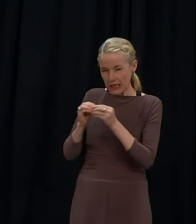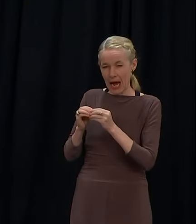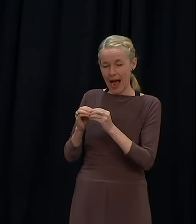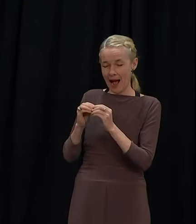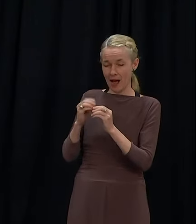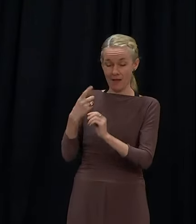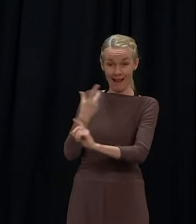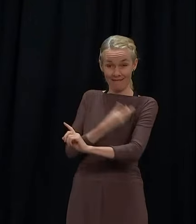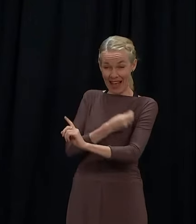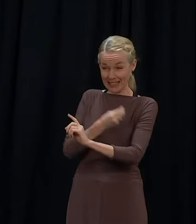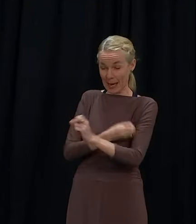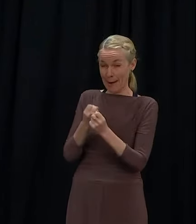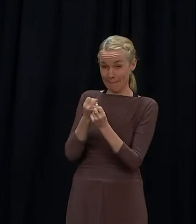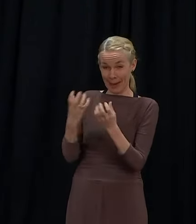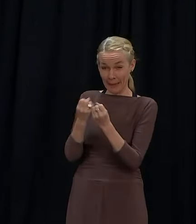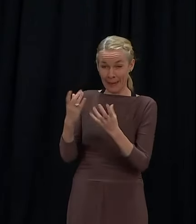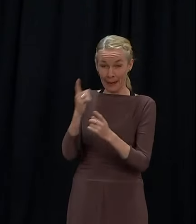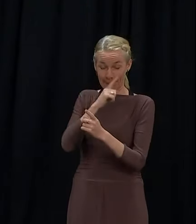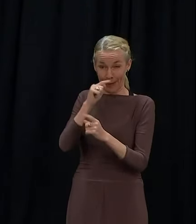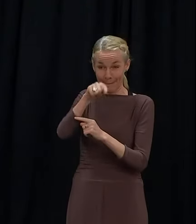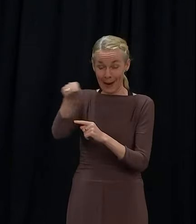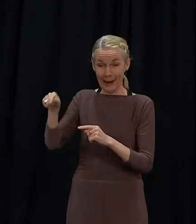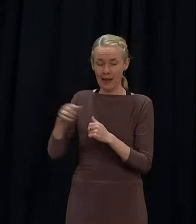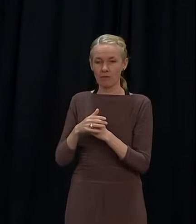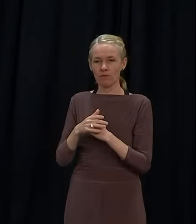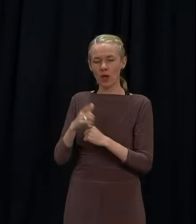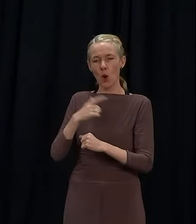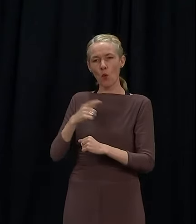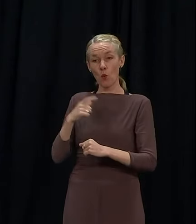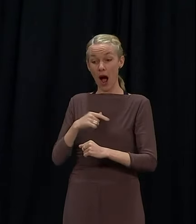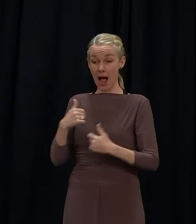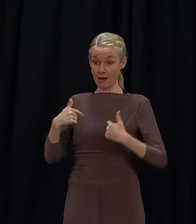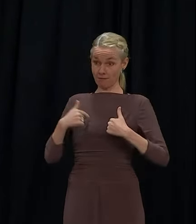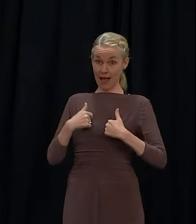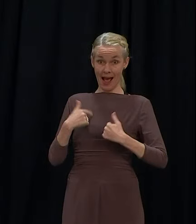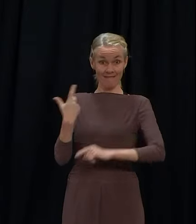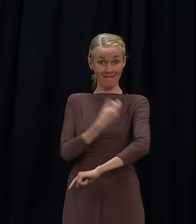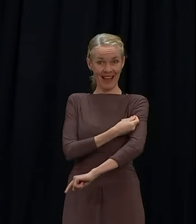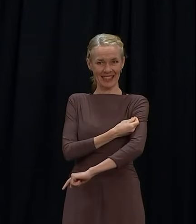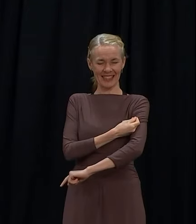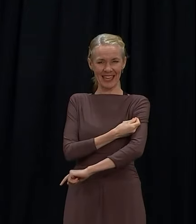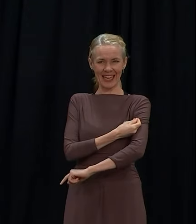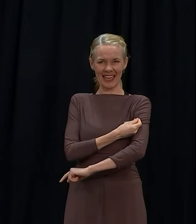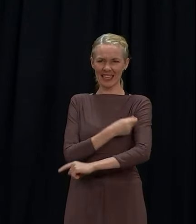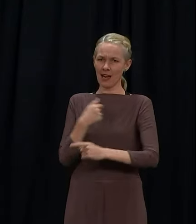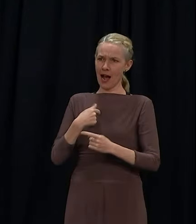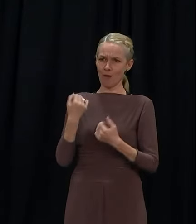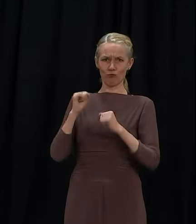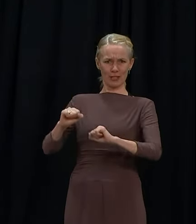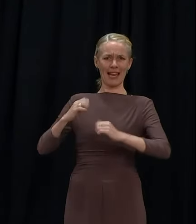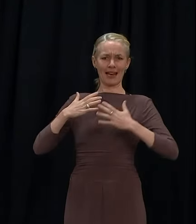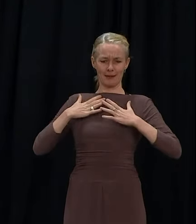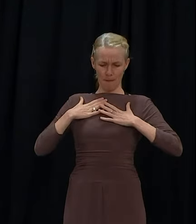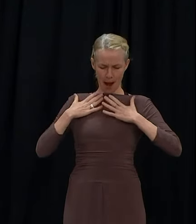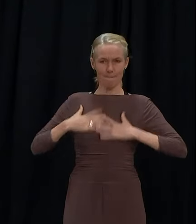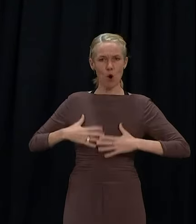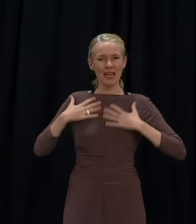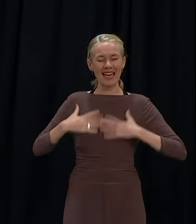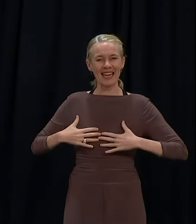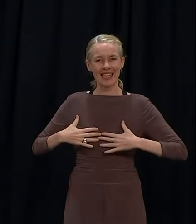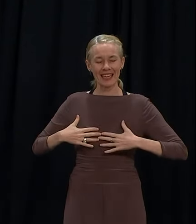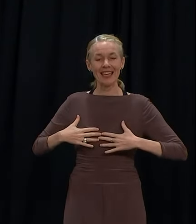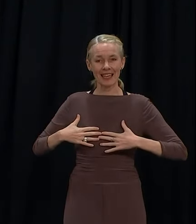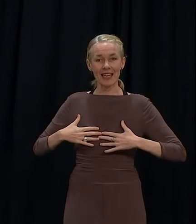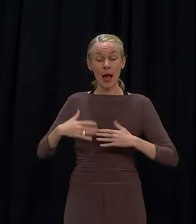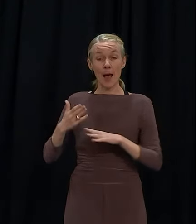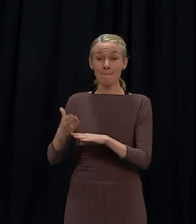because vaccination provides everyone with their own individual armour. Previously, when we didn't have vaccines on offer, we relied